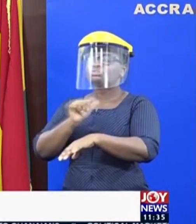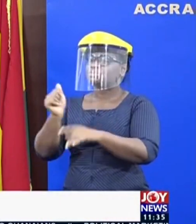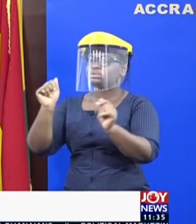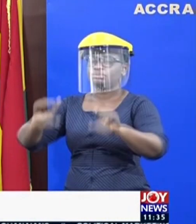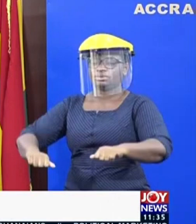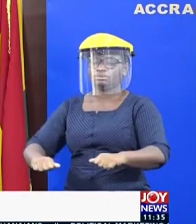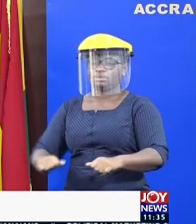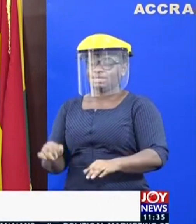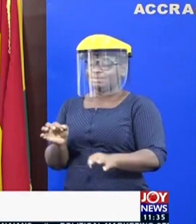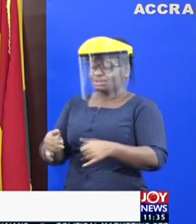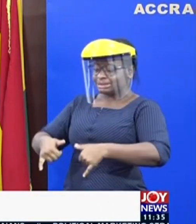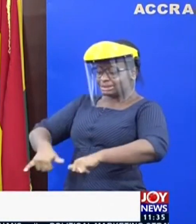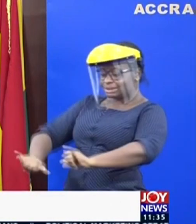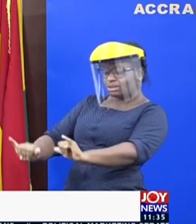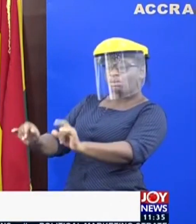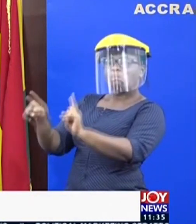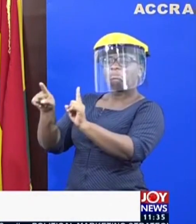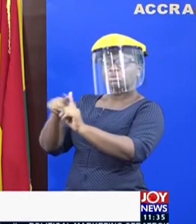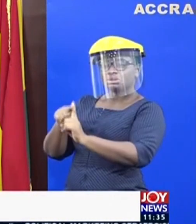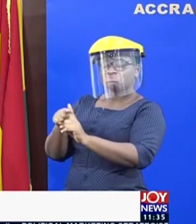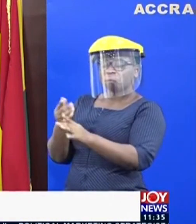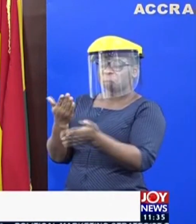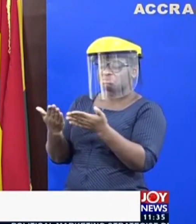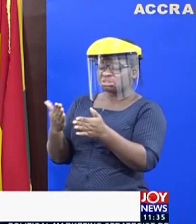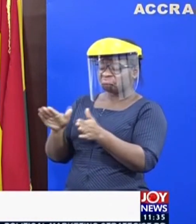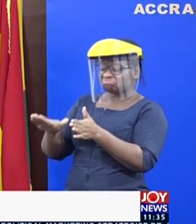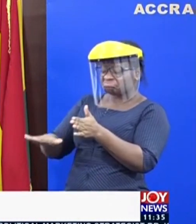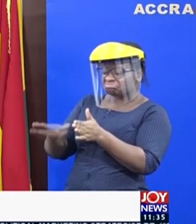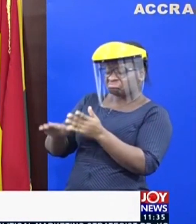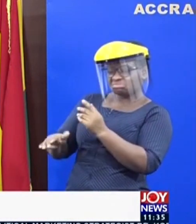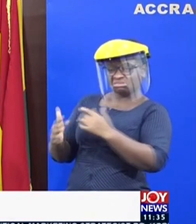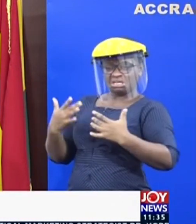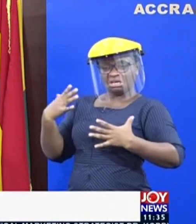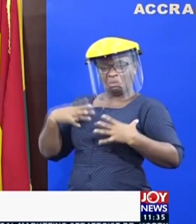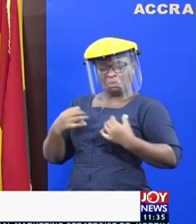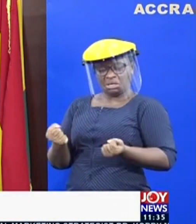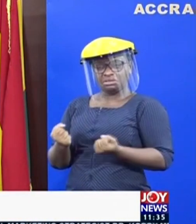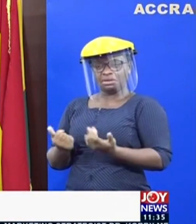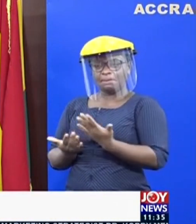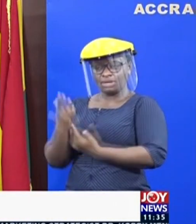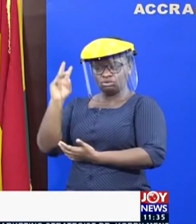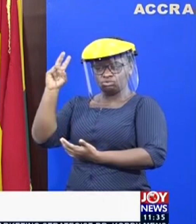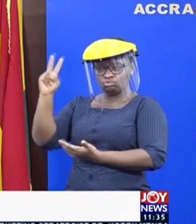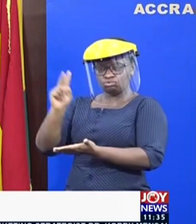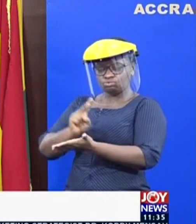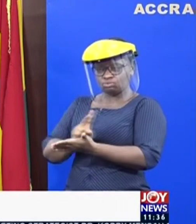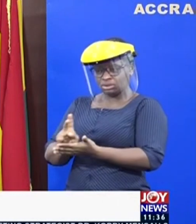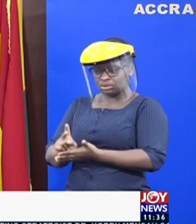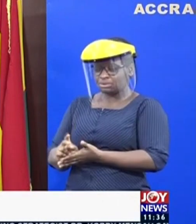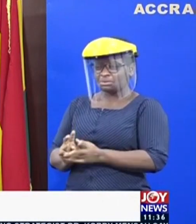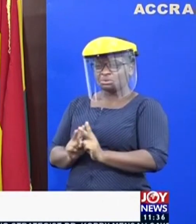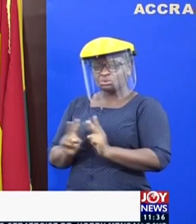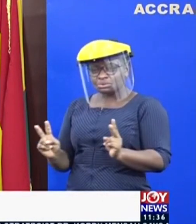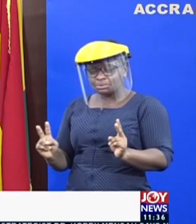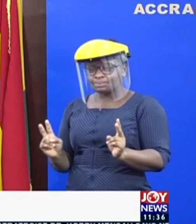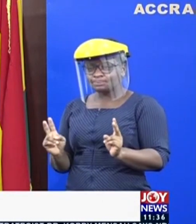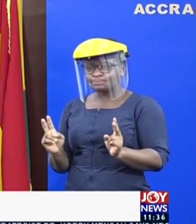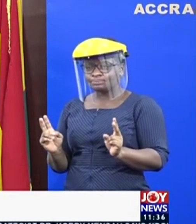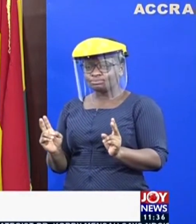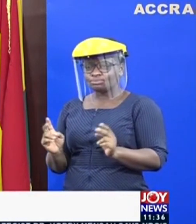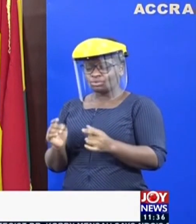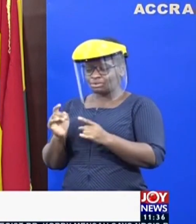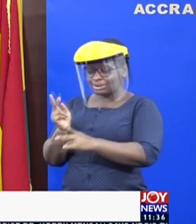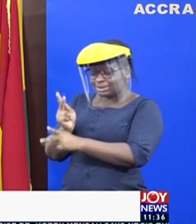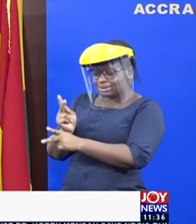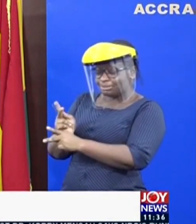Even if they were positive on arrival, they would have recovered by then. So by the strict adherence of